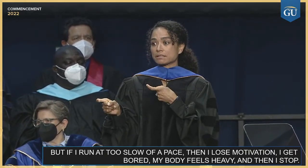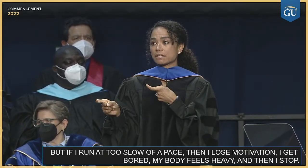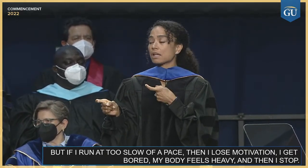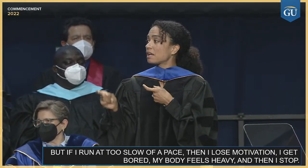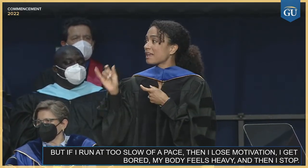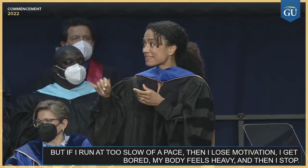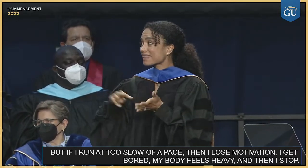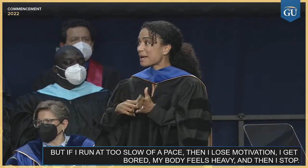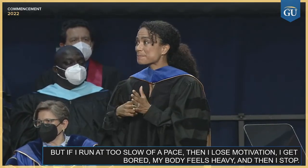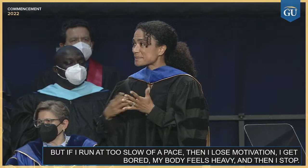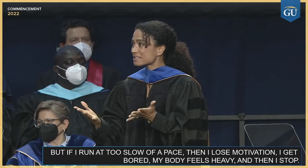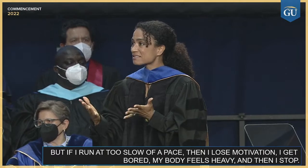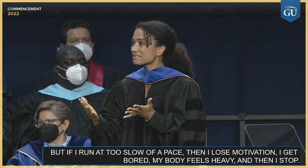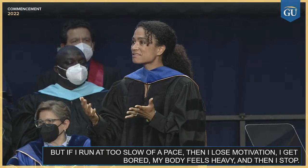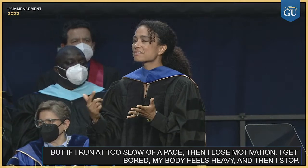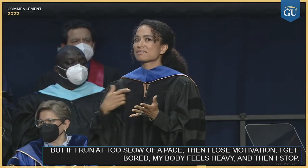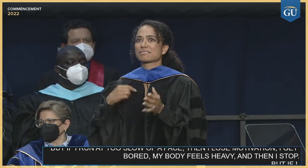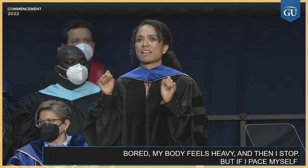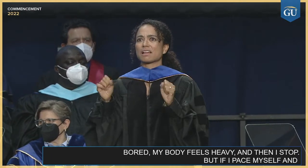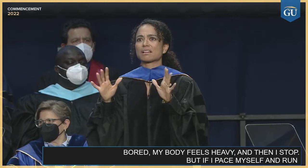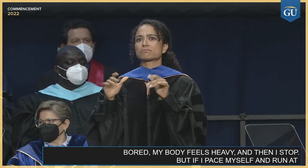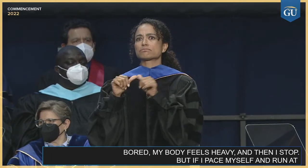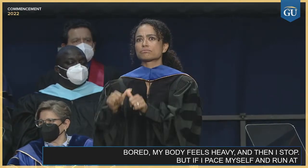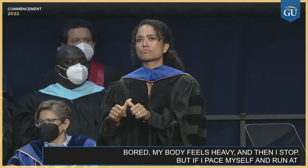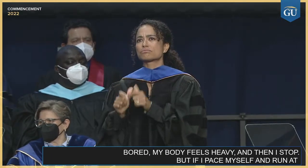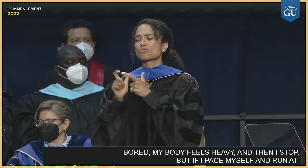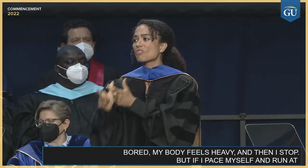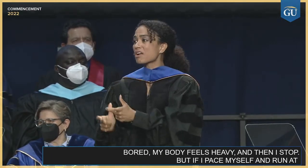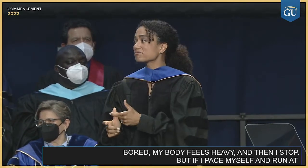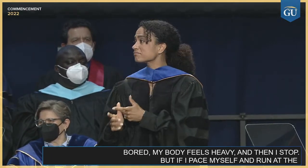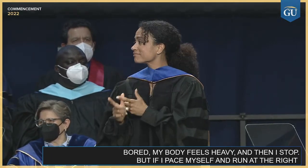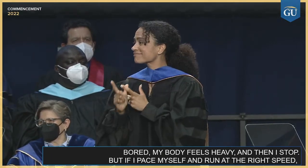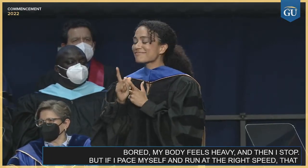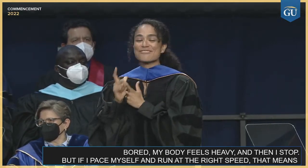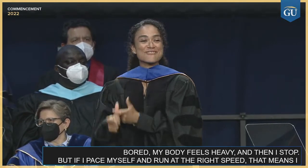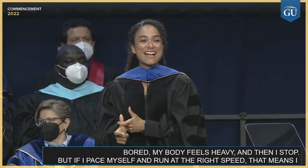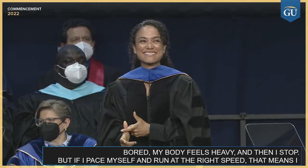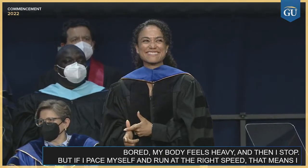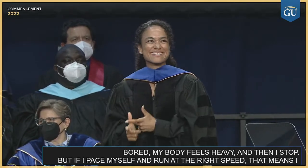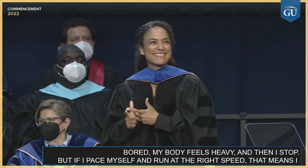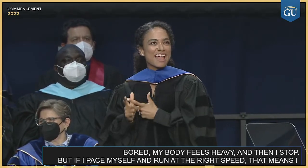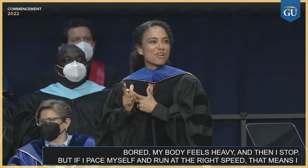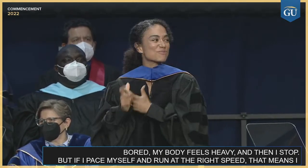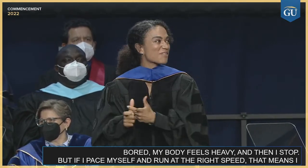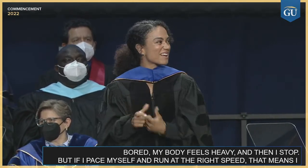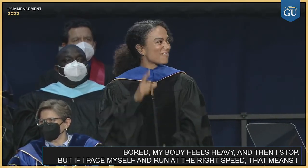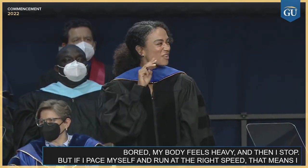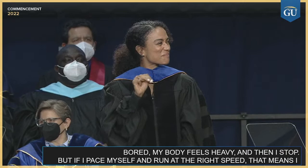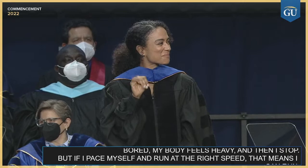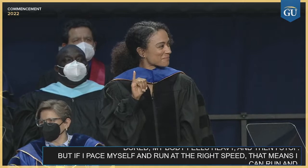speed, then that means I can run and run and run for miles.